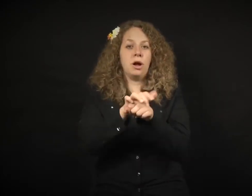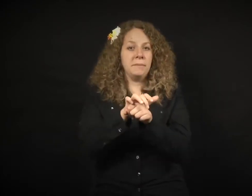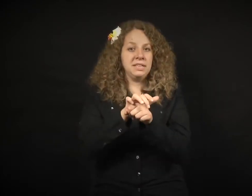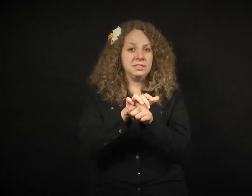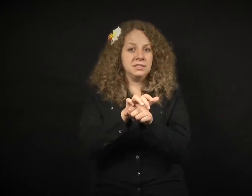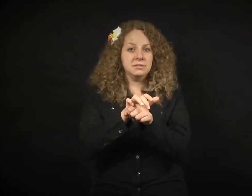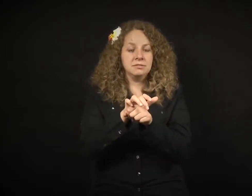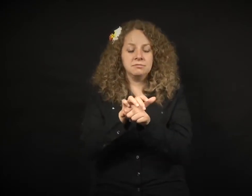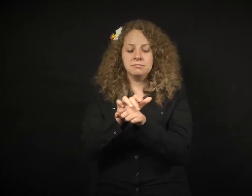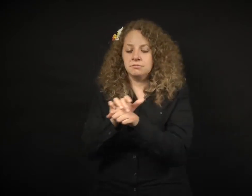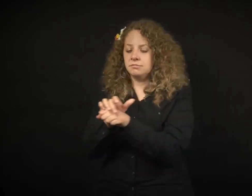Promise.